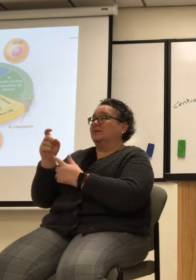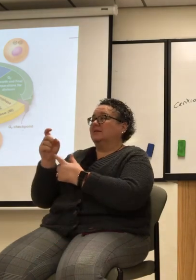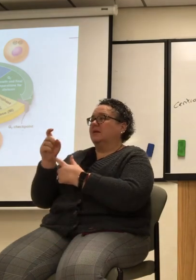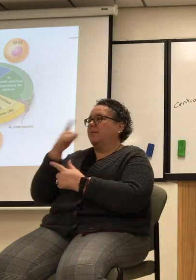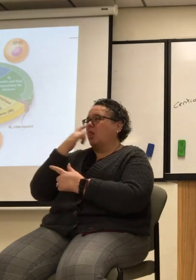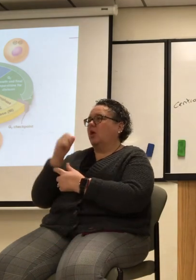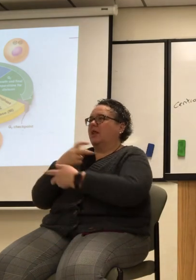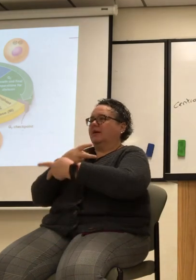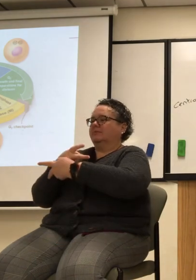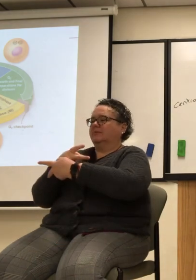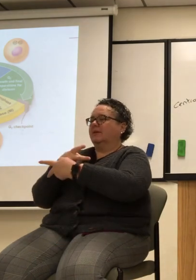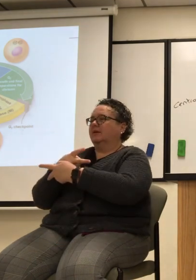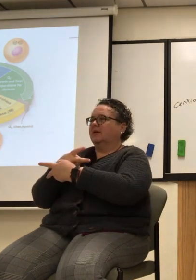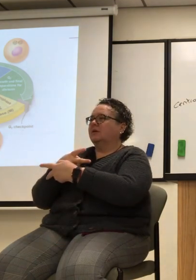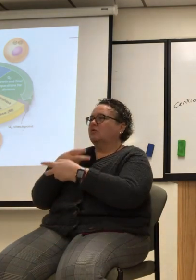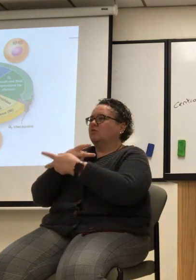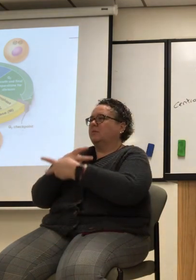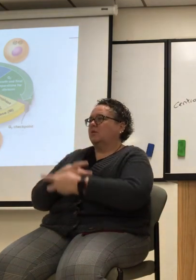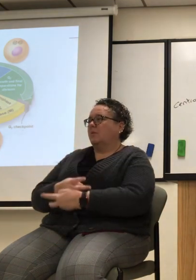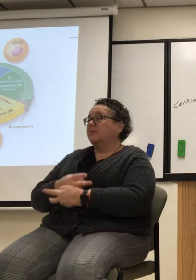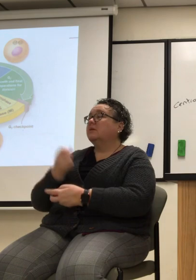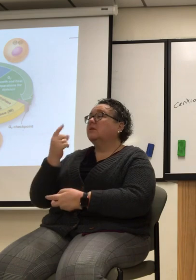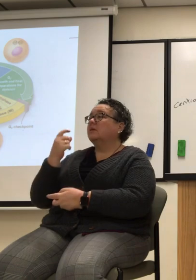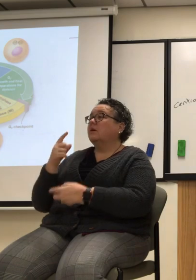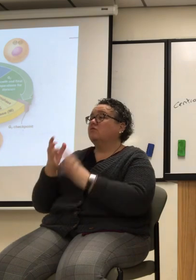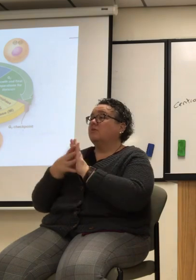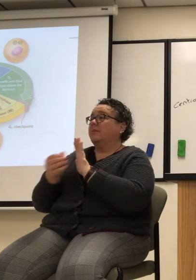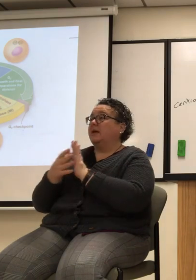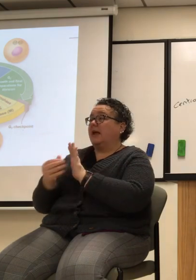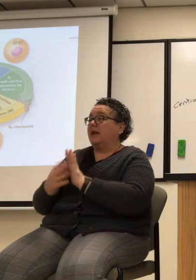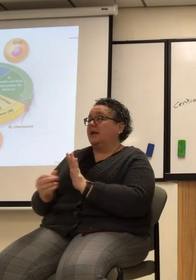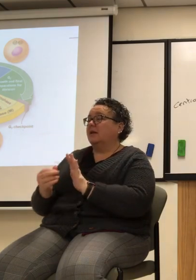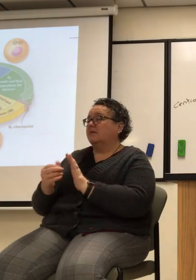Well, anyways, the replicated chromosomes, say for example,